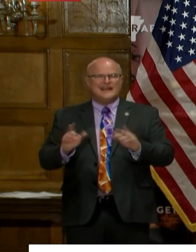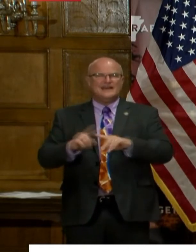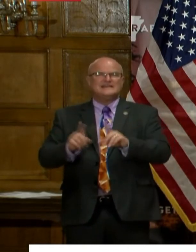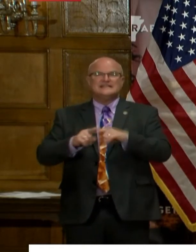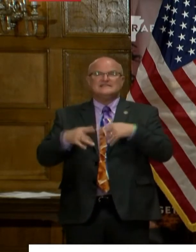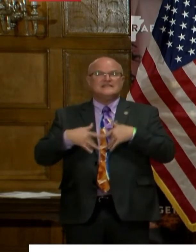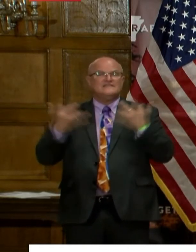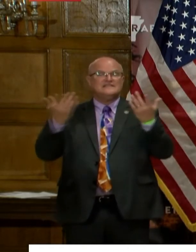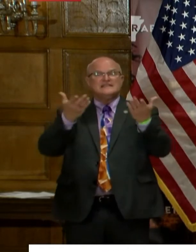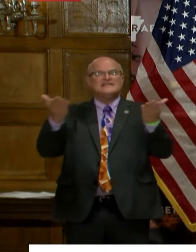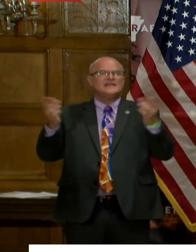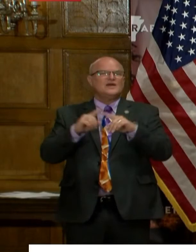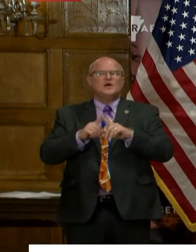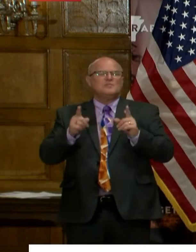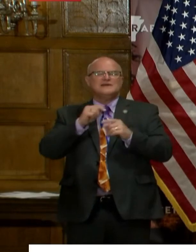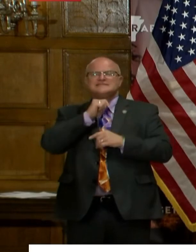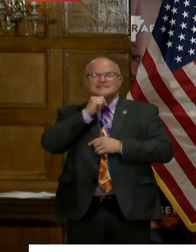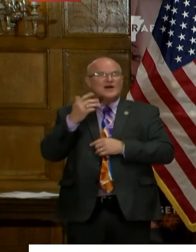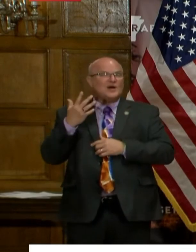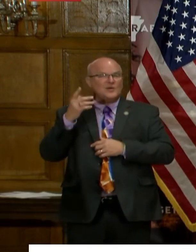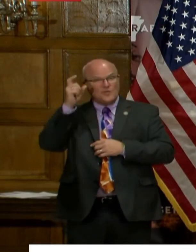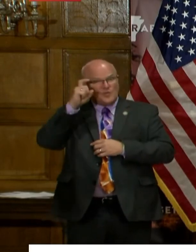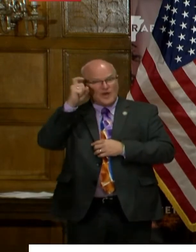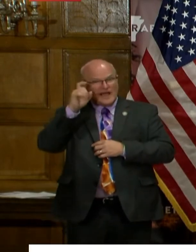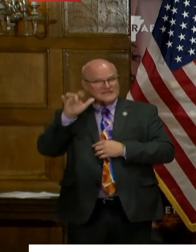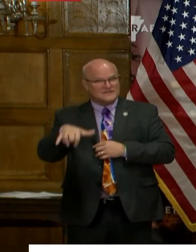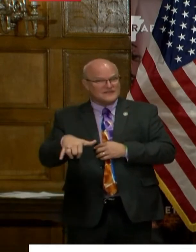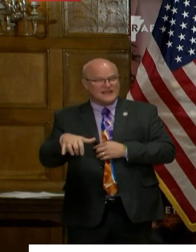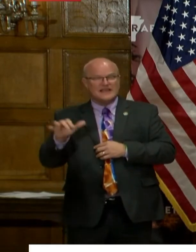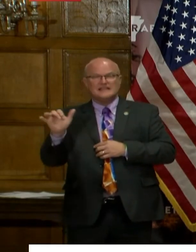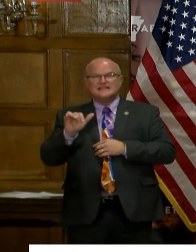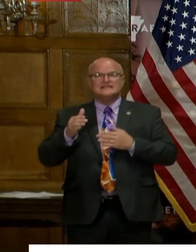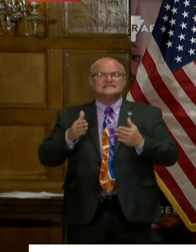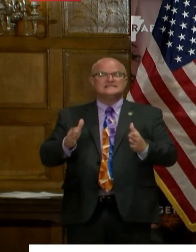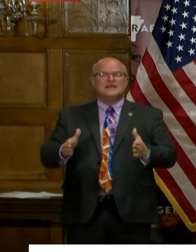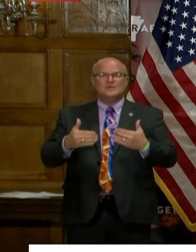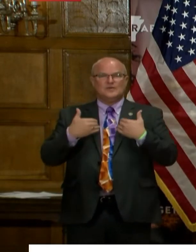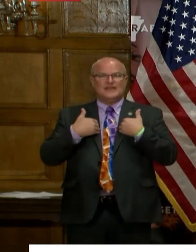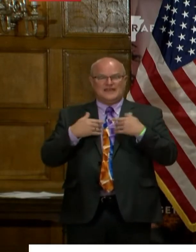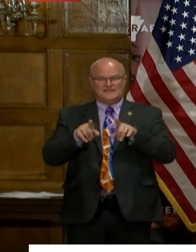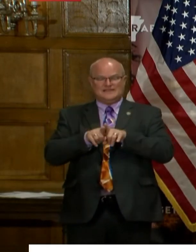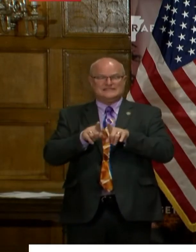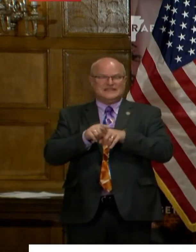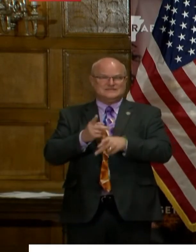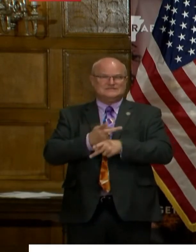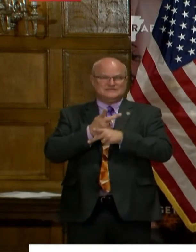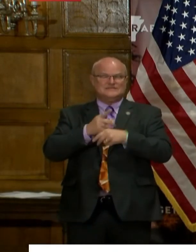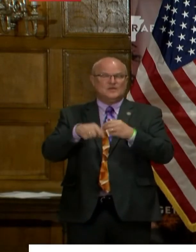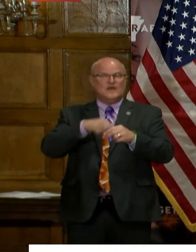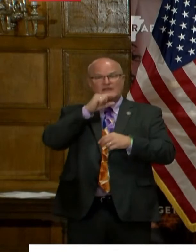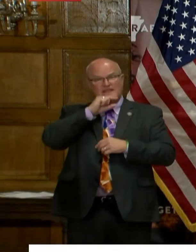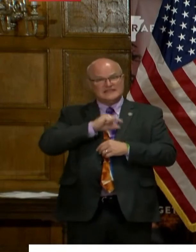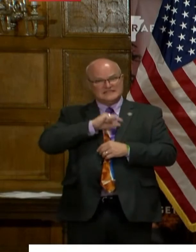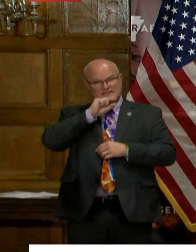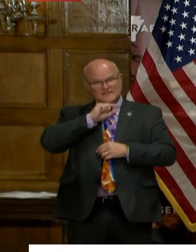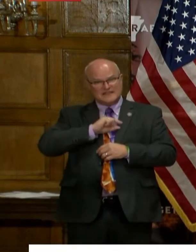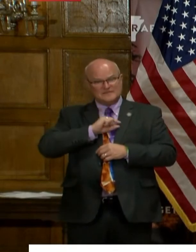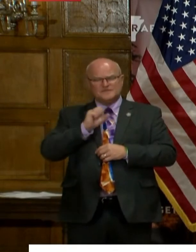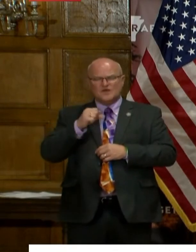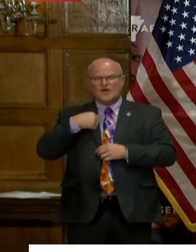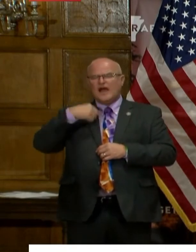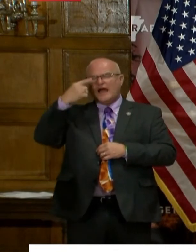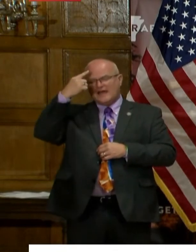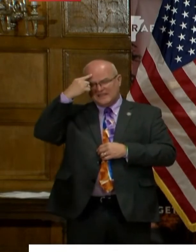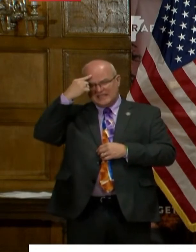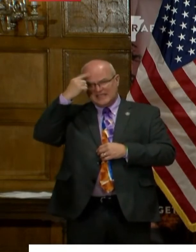different events out there, but that's not wise to do that. In the same way, you have those same precautions around Thanksgiving. So I think